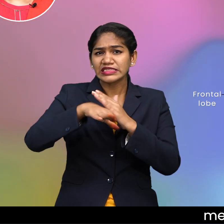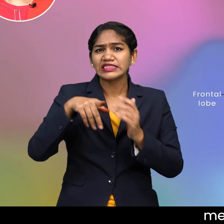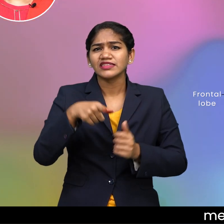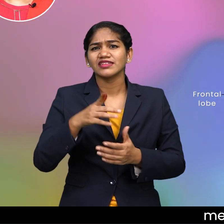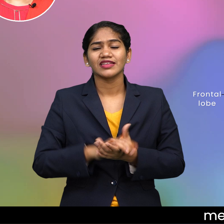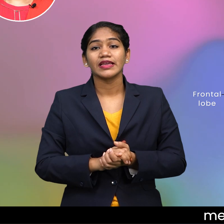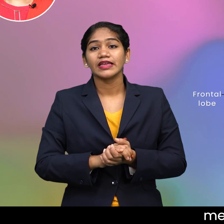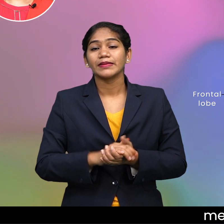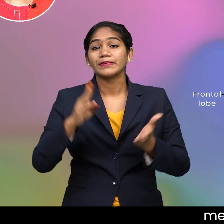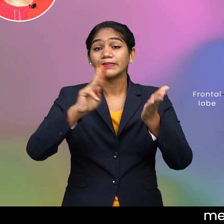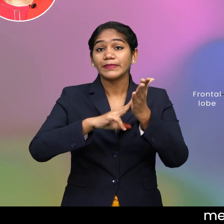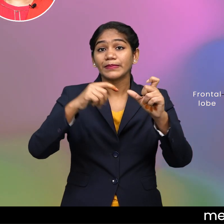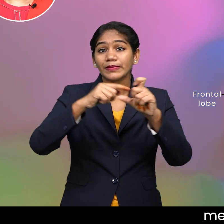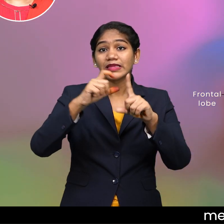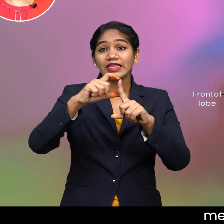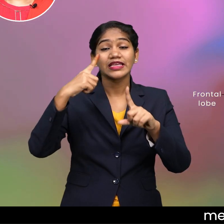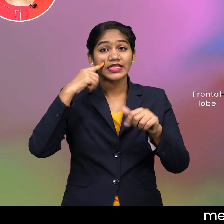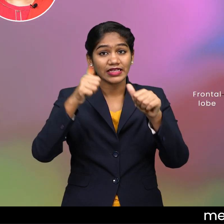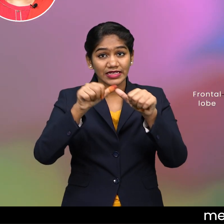median cleft.